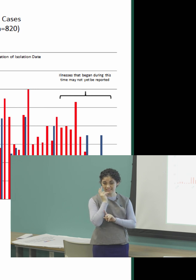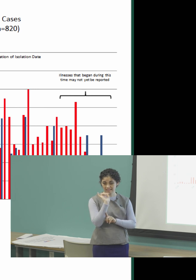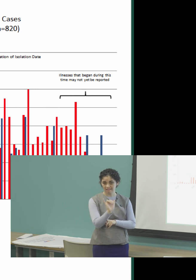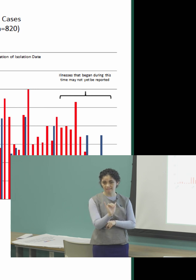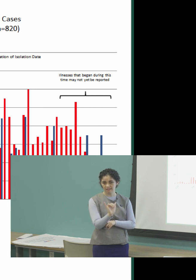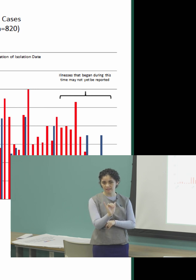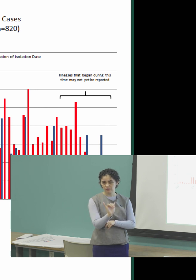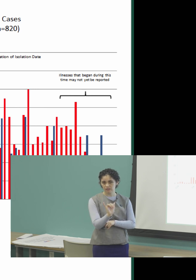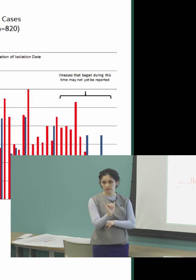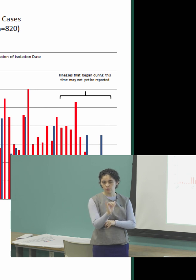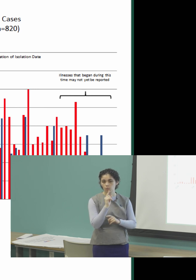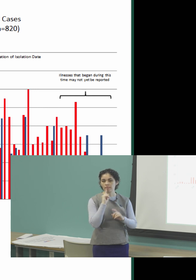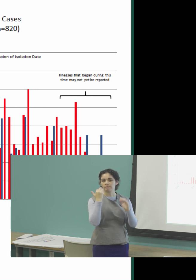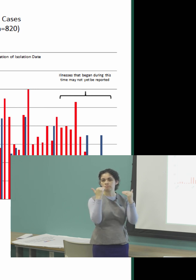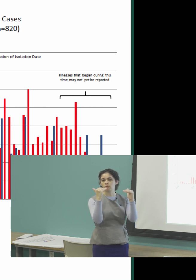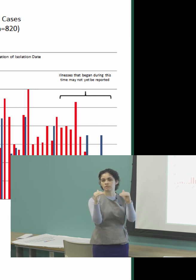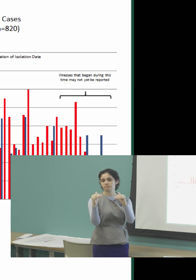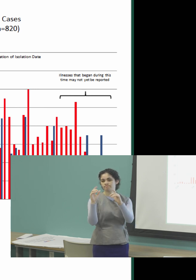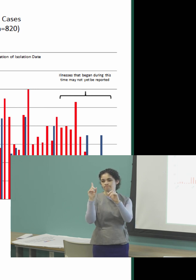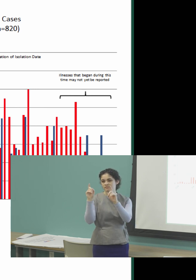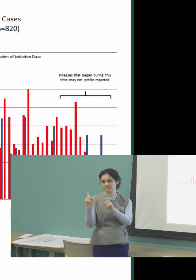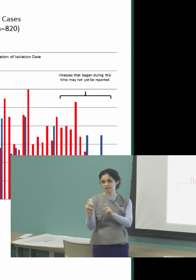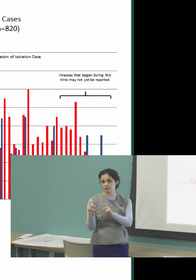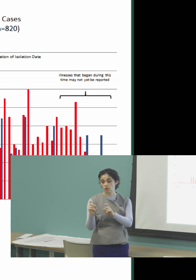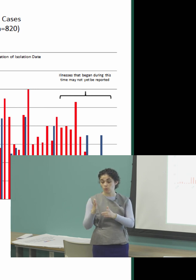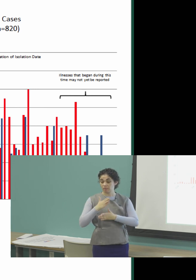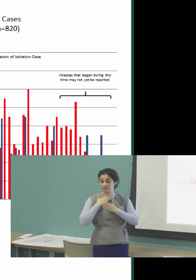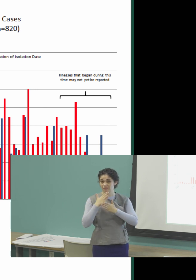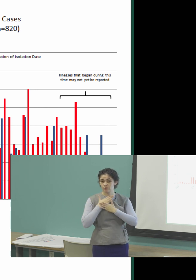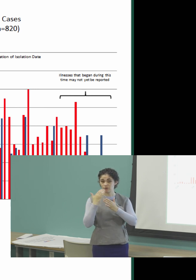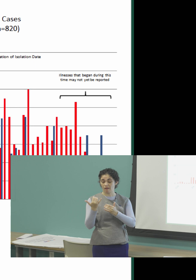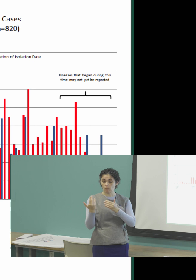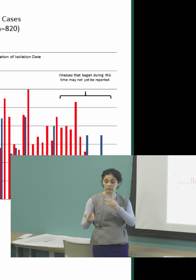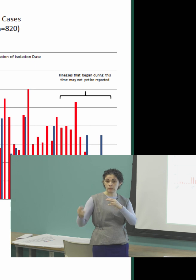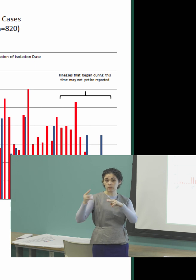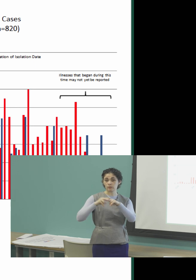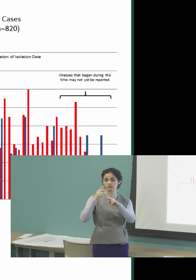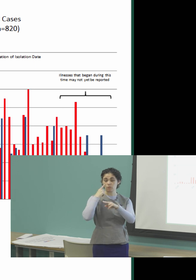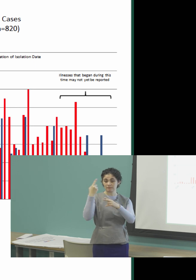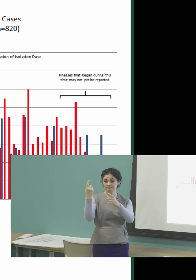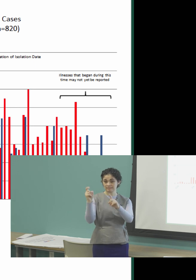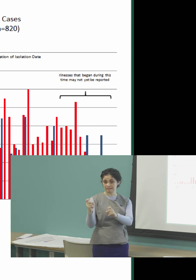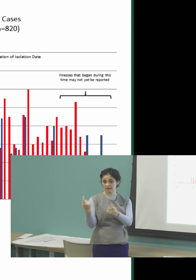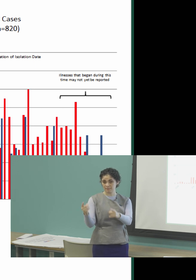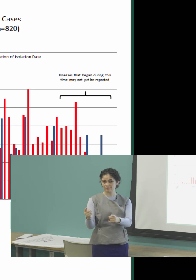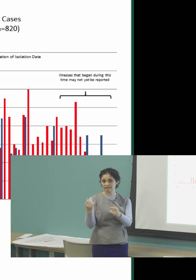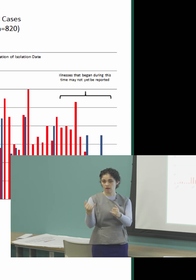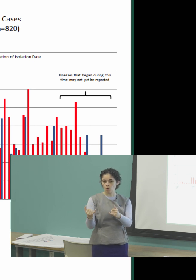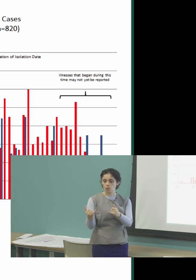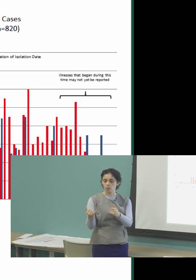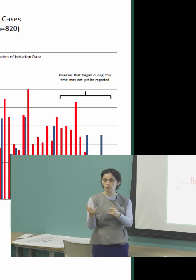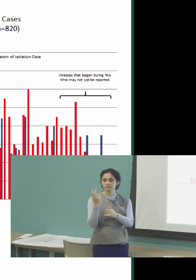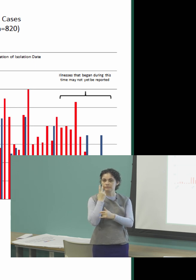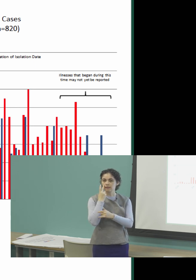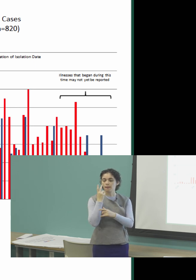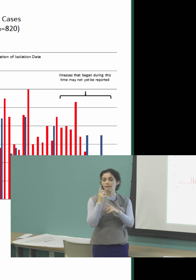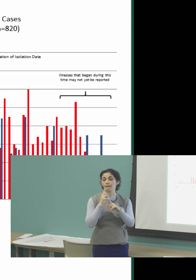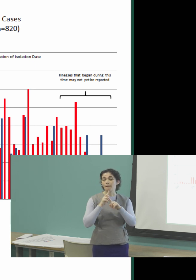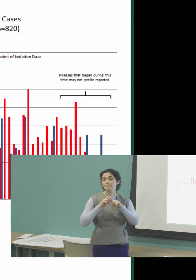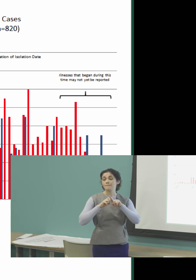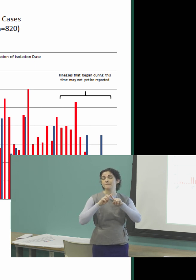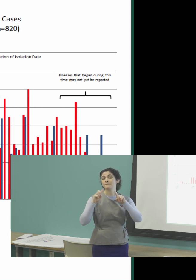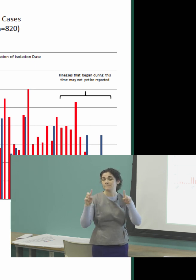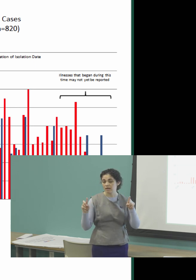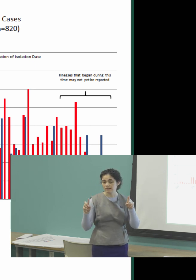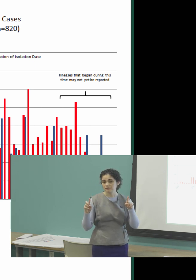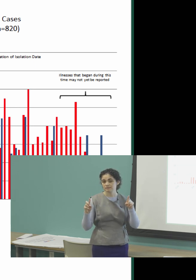represents fairly limited testing. We're incredibly grateful for the increased testing we are unrolling, but we still see that